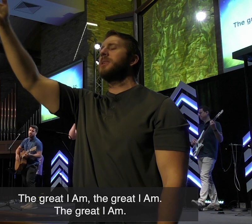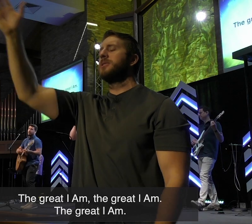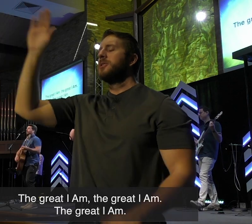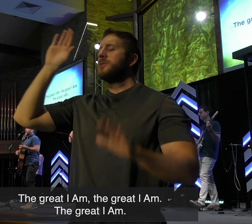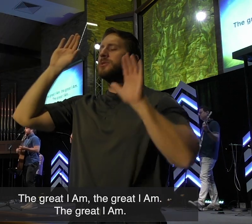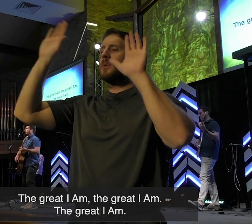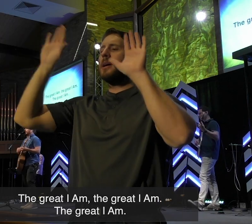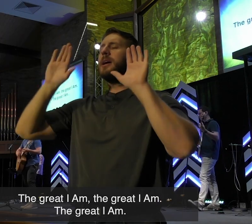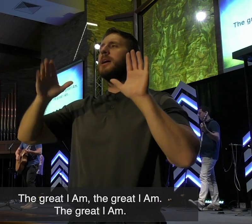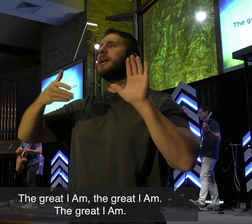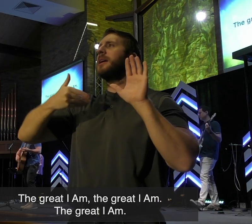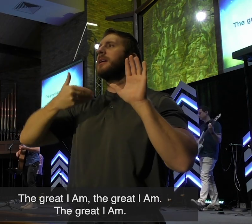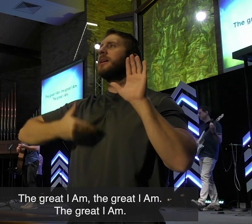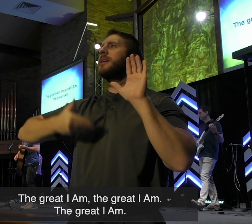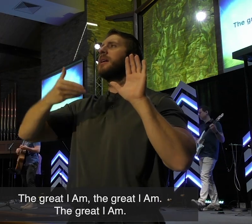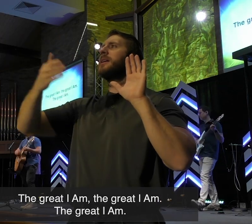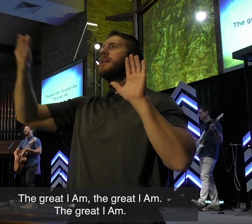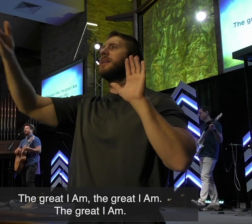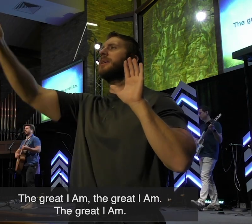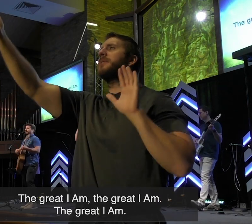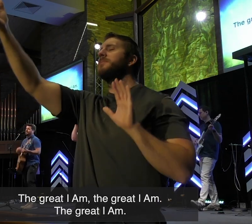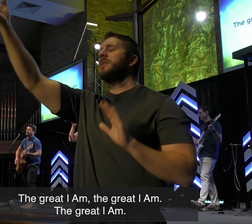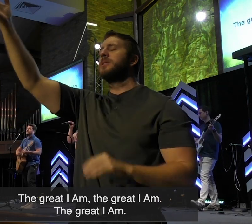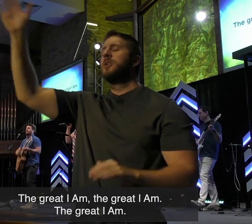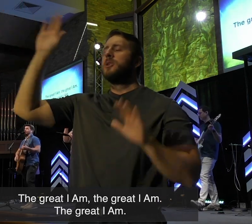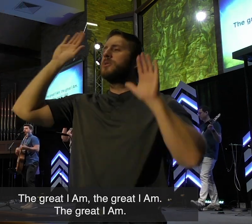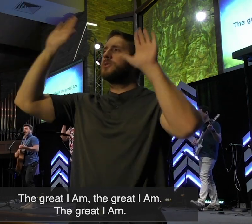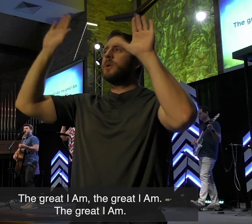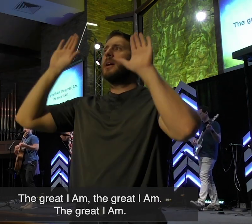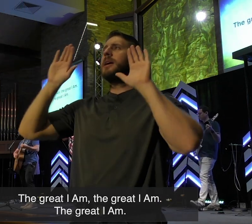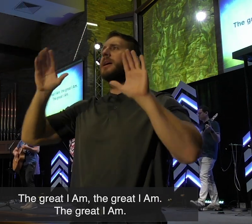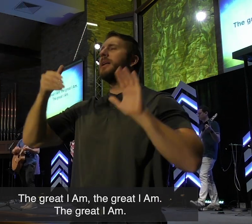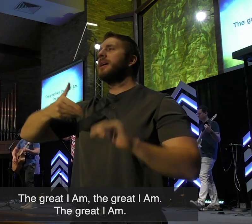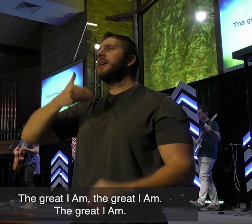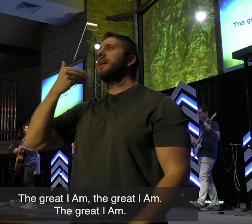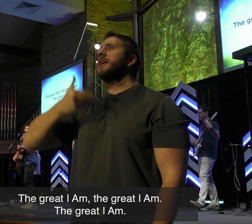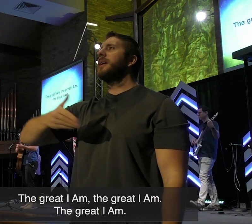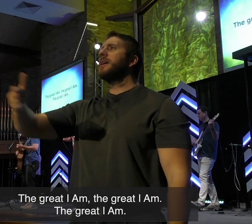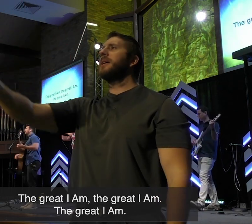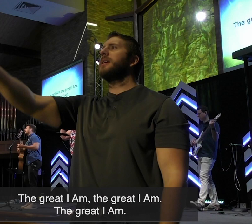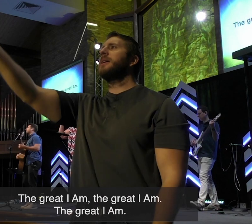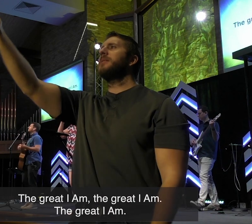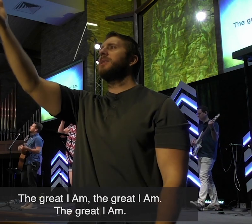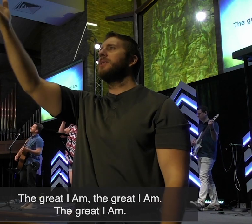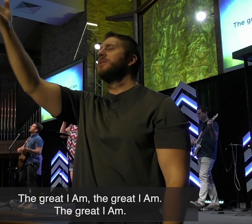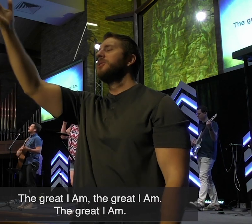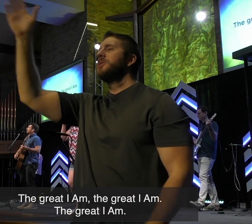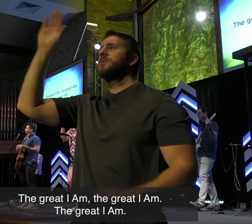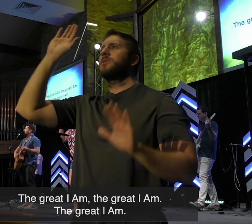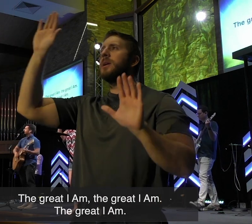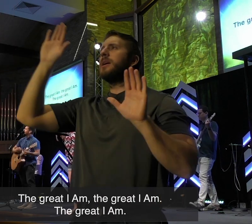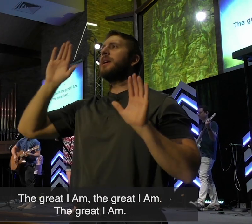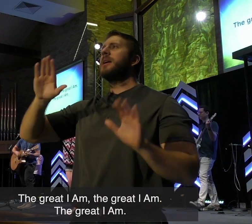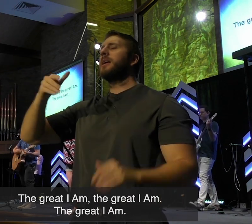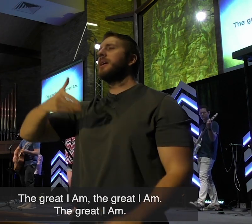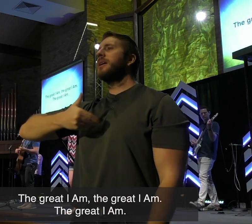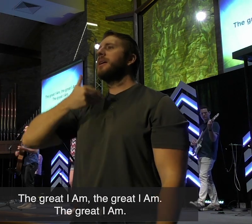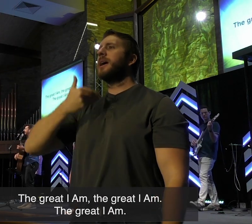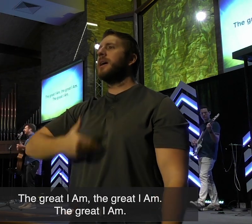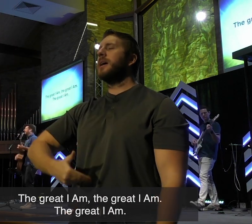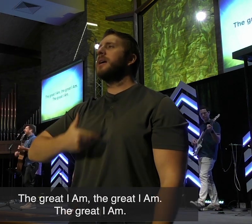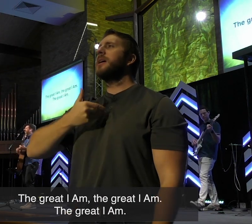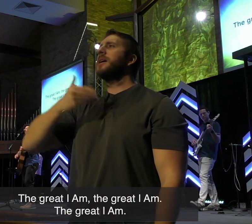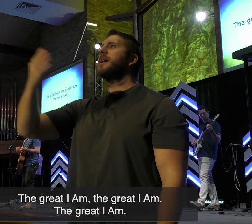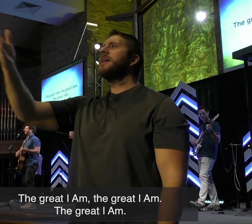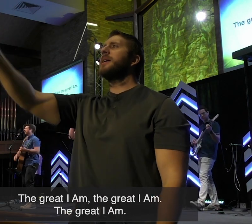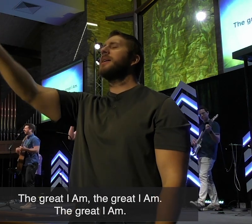am. The great I am. The great I am. The great